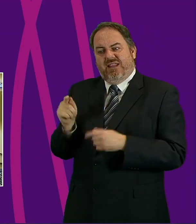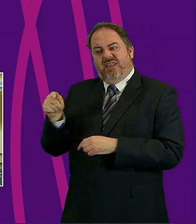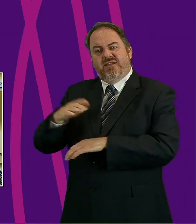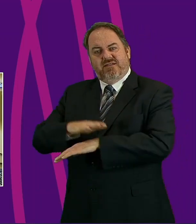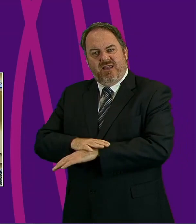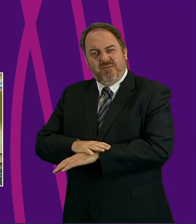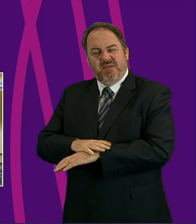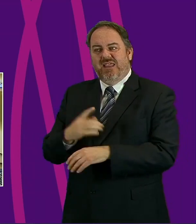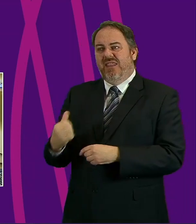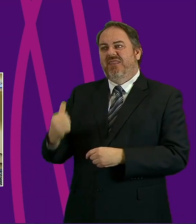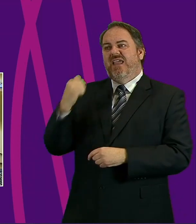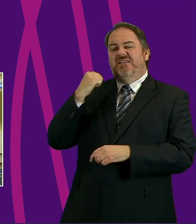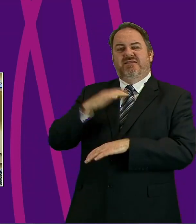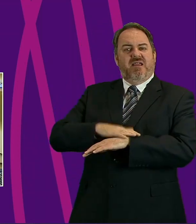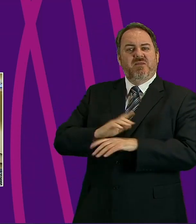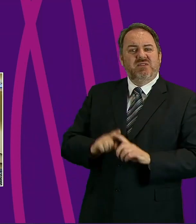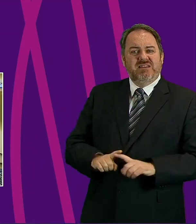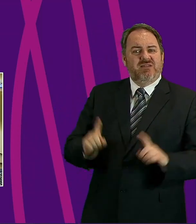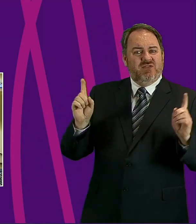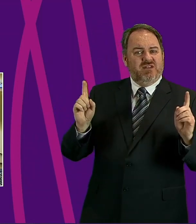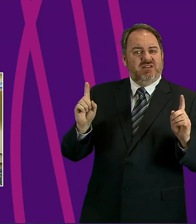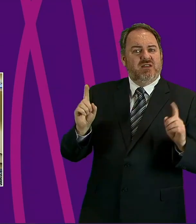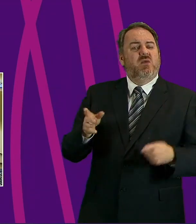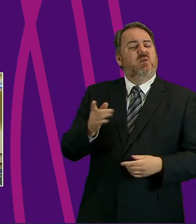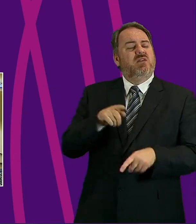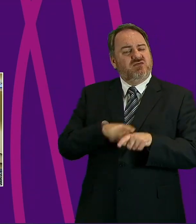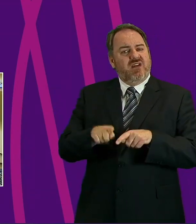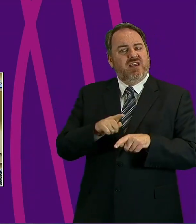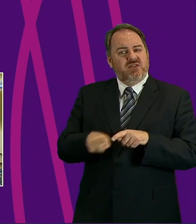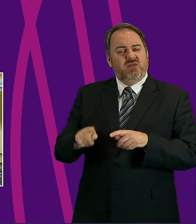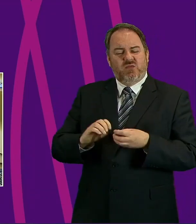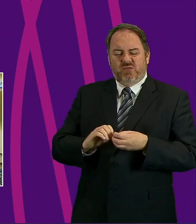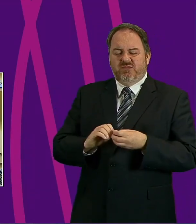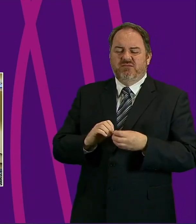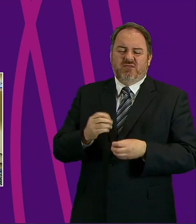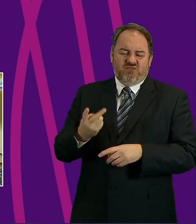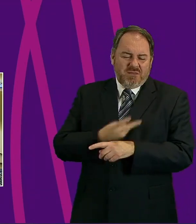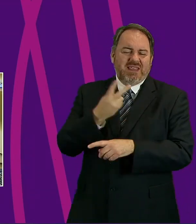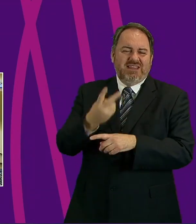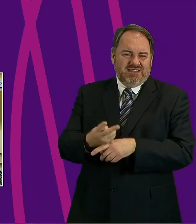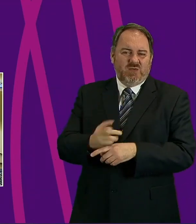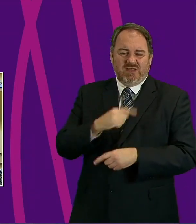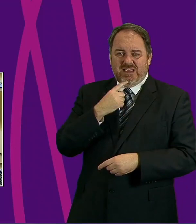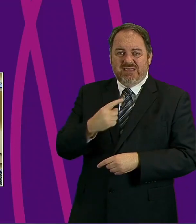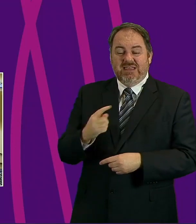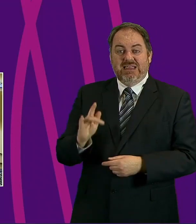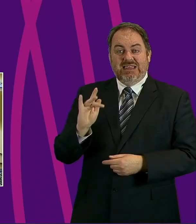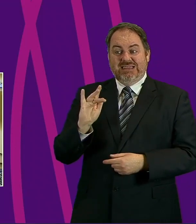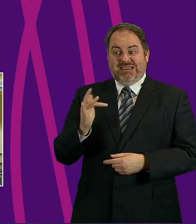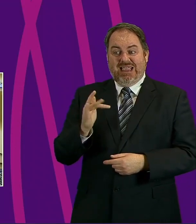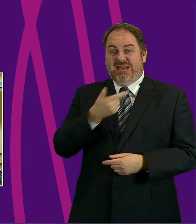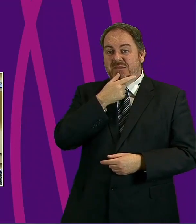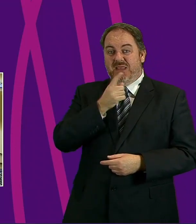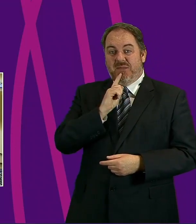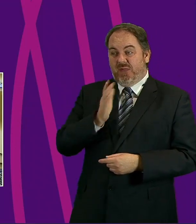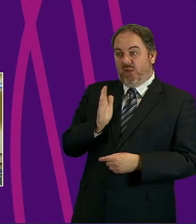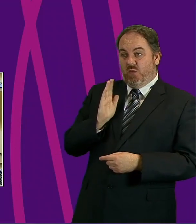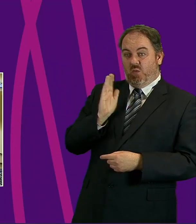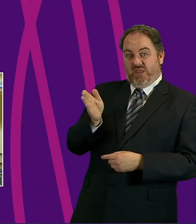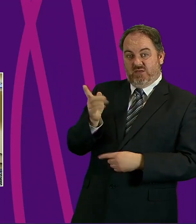clearly different considerations about possibly identifying people. Let me just repeat again, there were only 10 people from Scotland at this conference. Now,